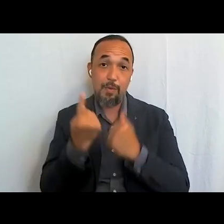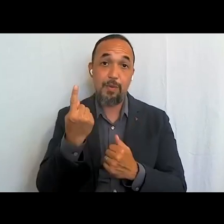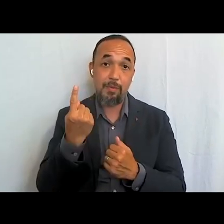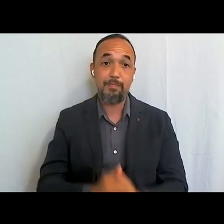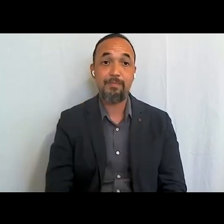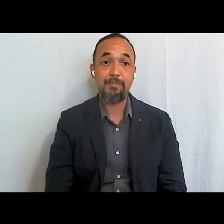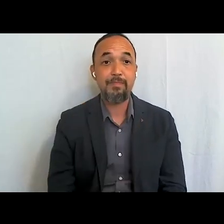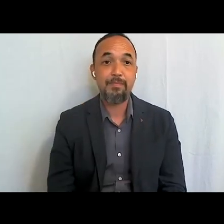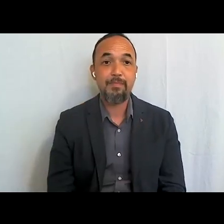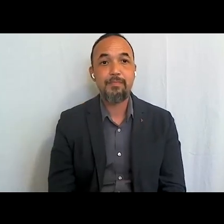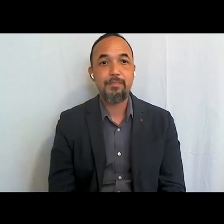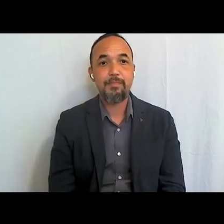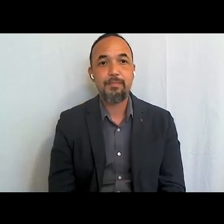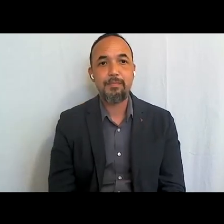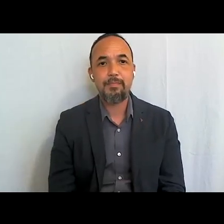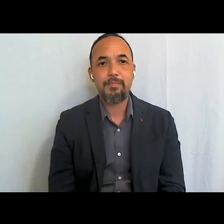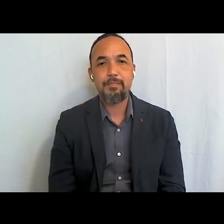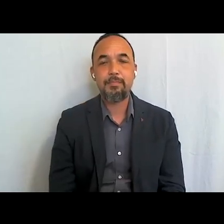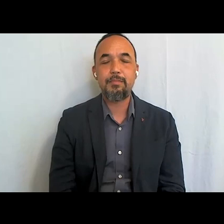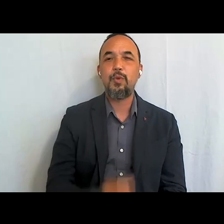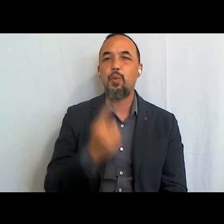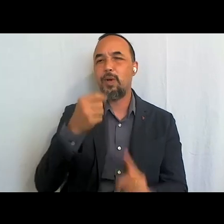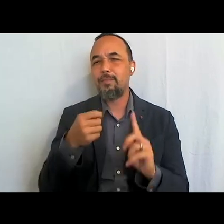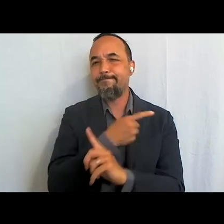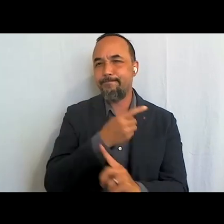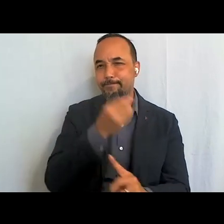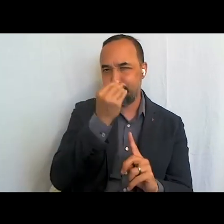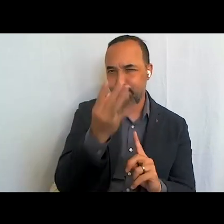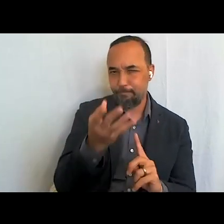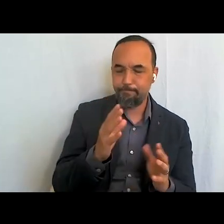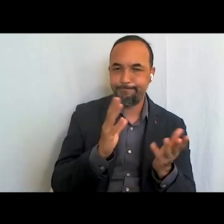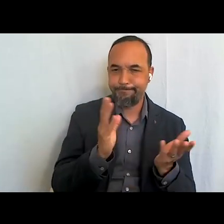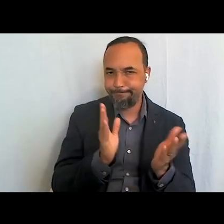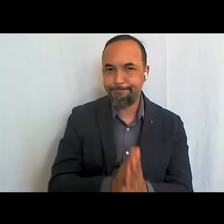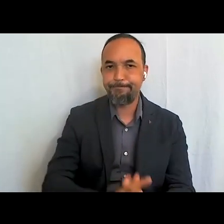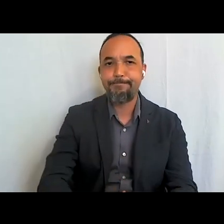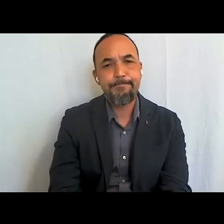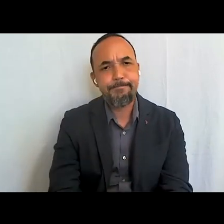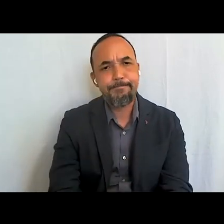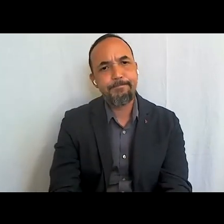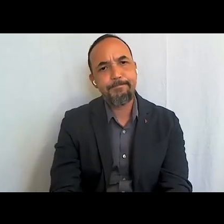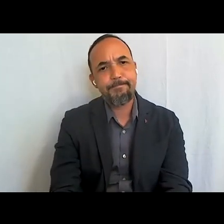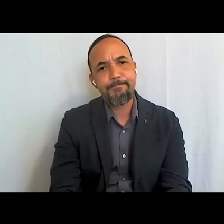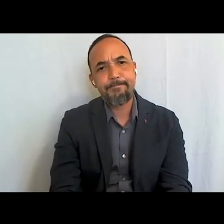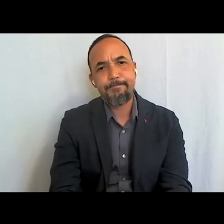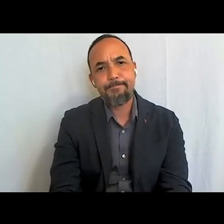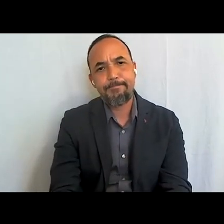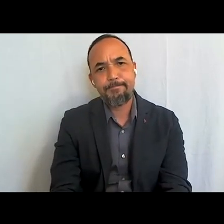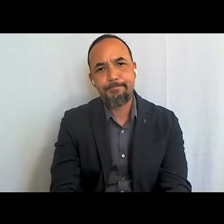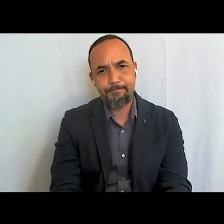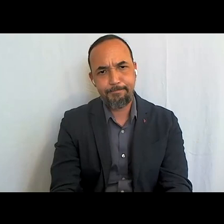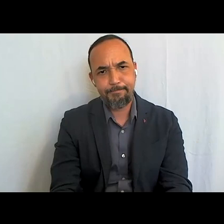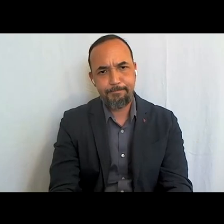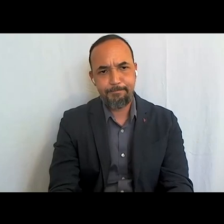You know, a little sidebar note on that. So how do